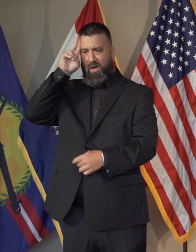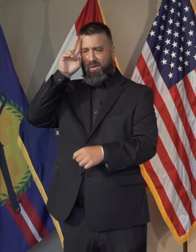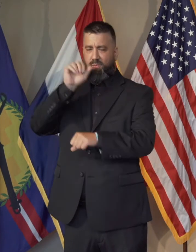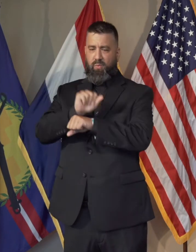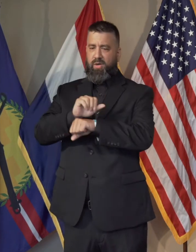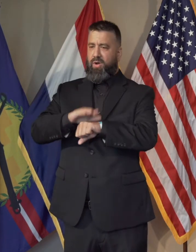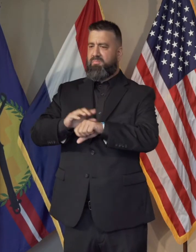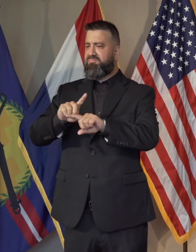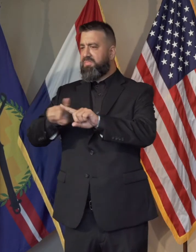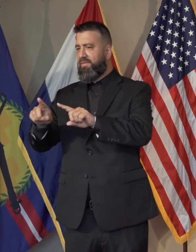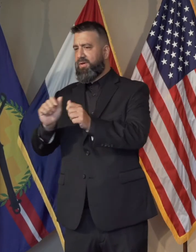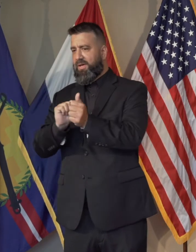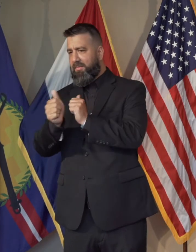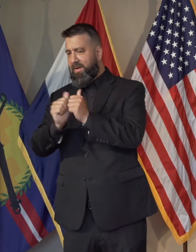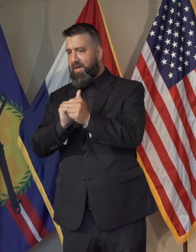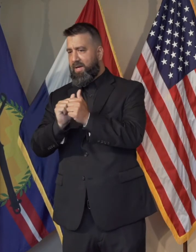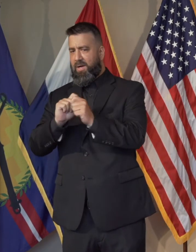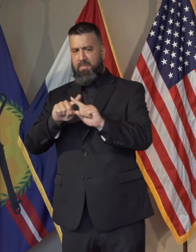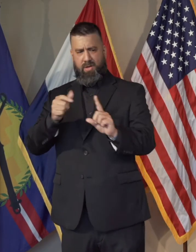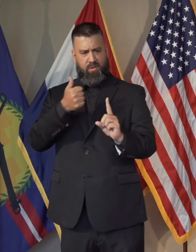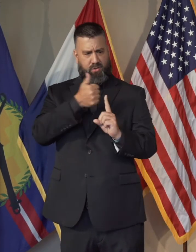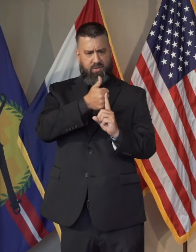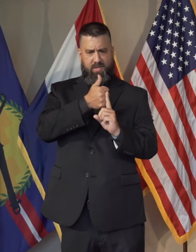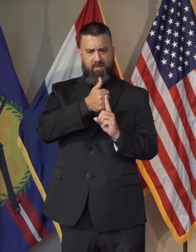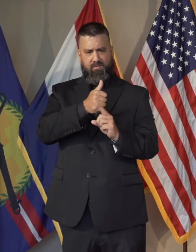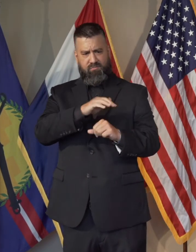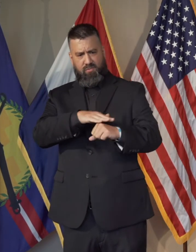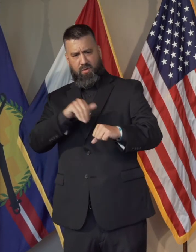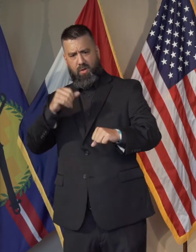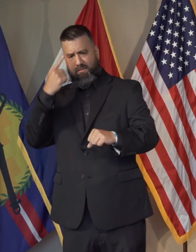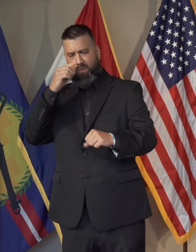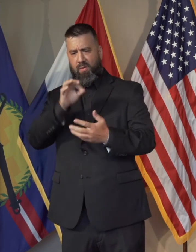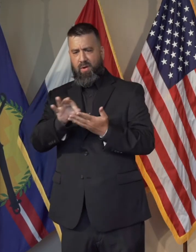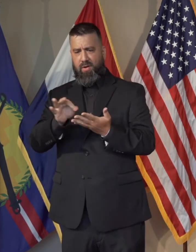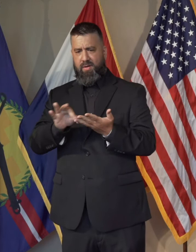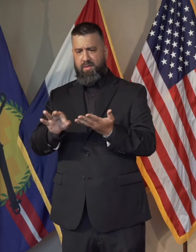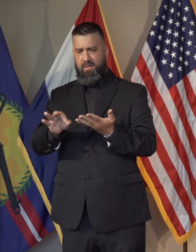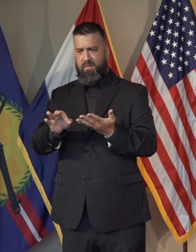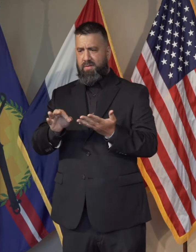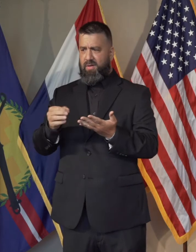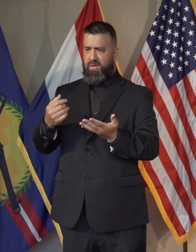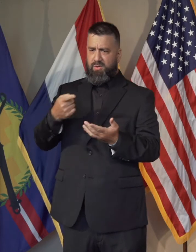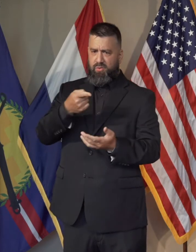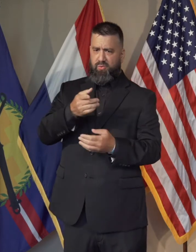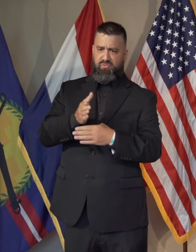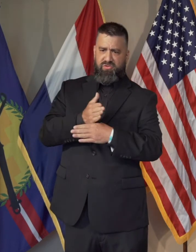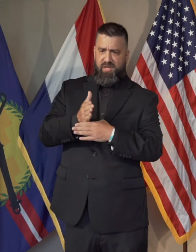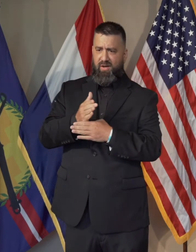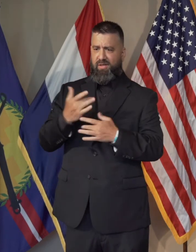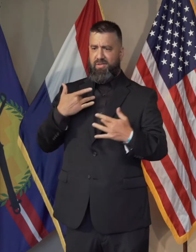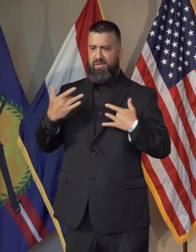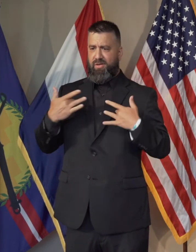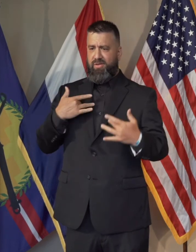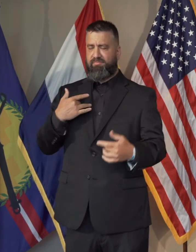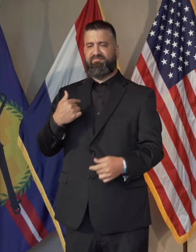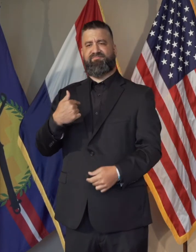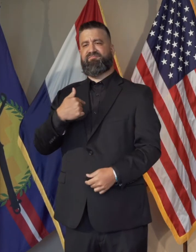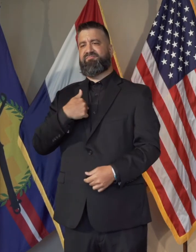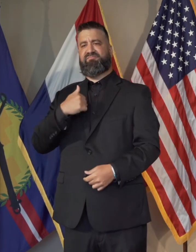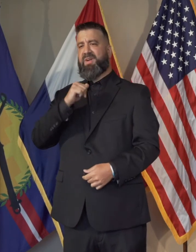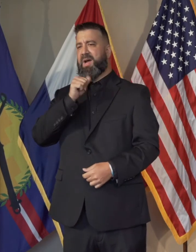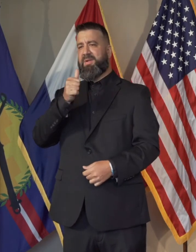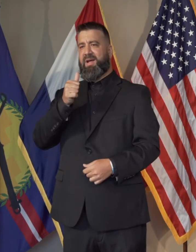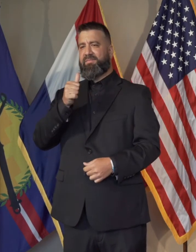campaign. But as you mentioned, you're the one who called for this audit right after you were sworn in. Do you not really share any of those concerns? I'm really not focused on